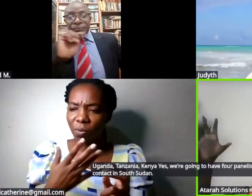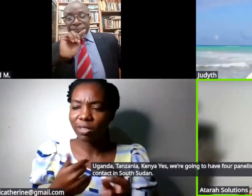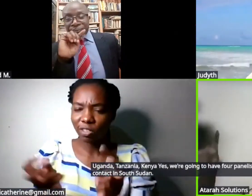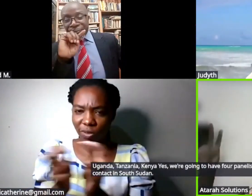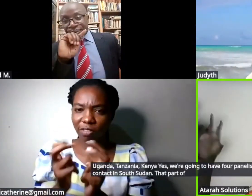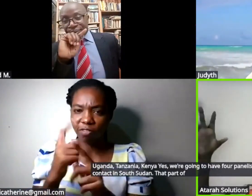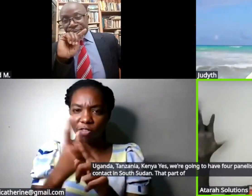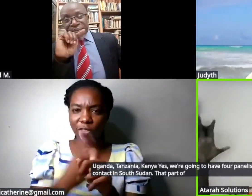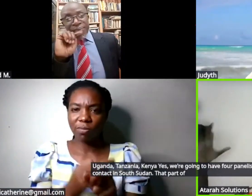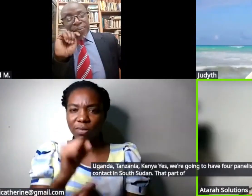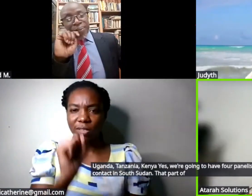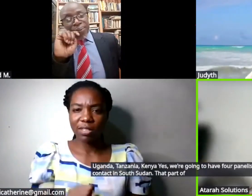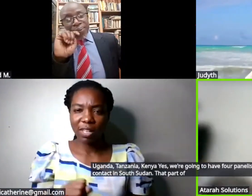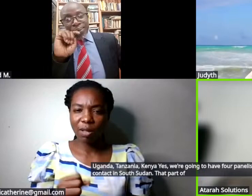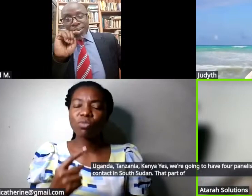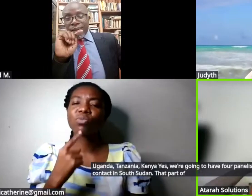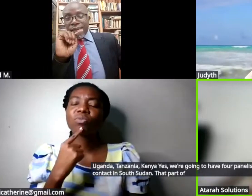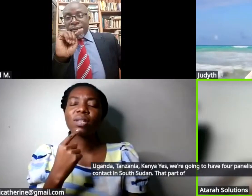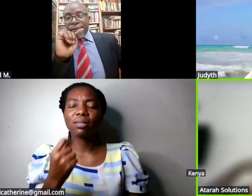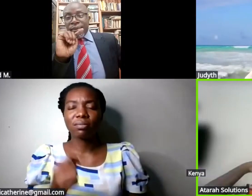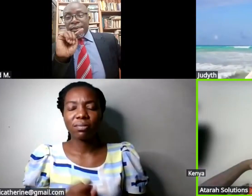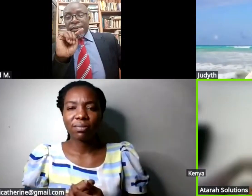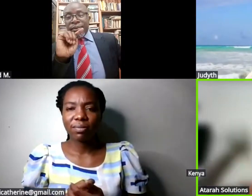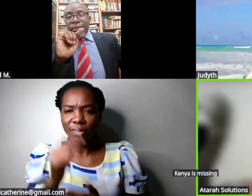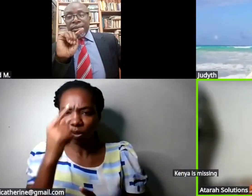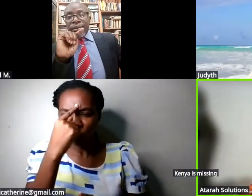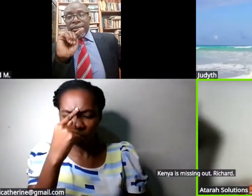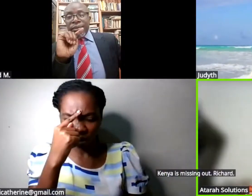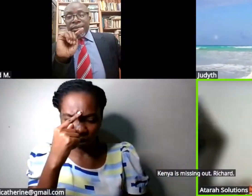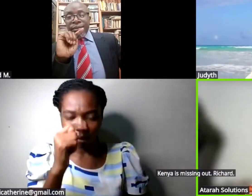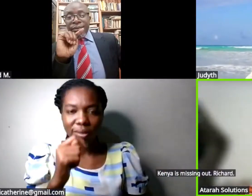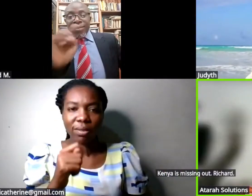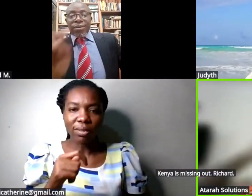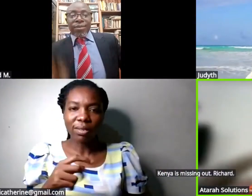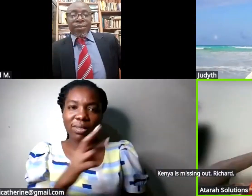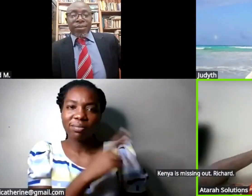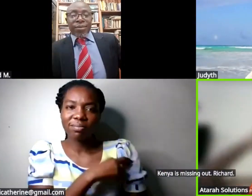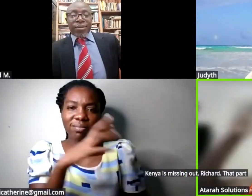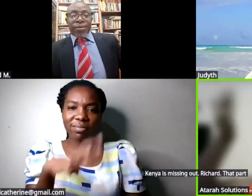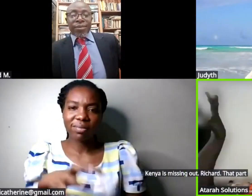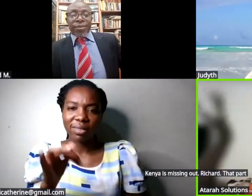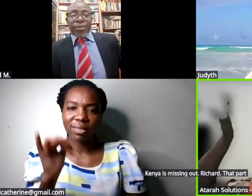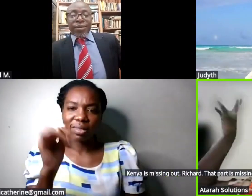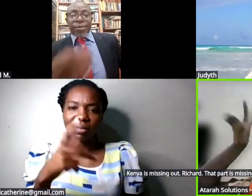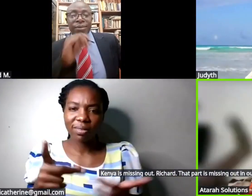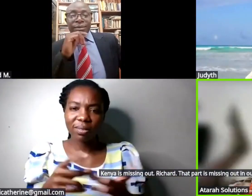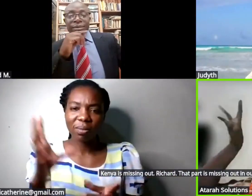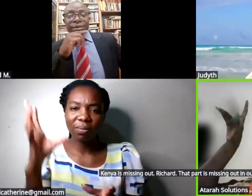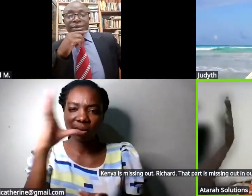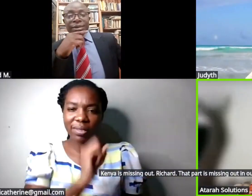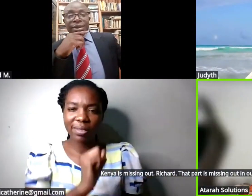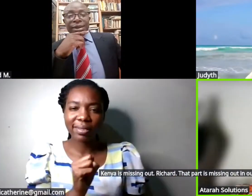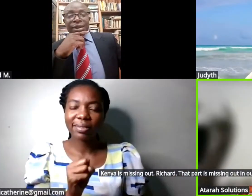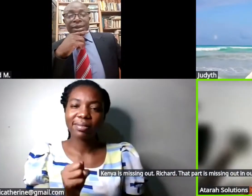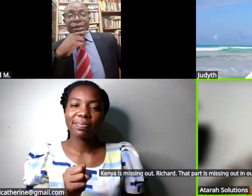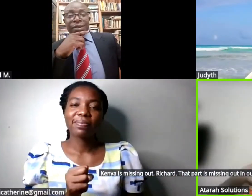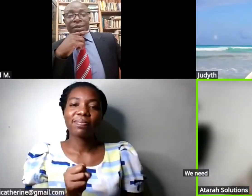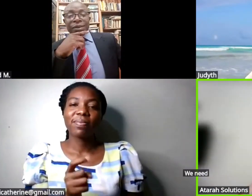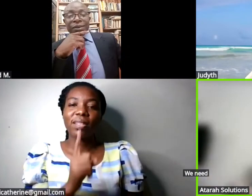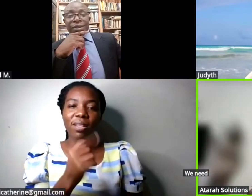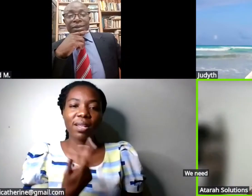part of Kenya is missing out. Richard, that part is missing out in our webinars. We need to do